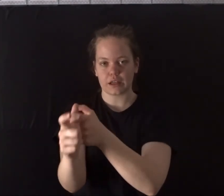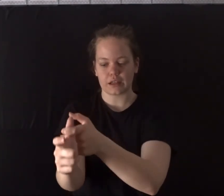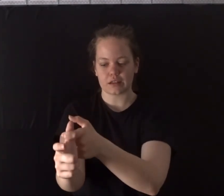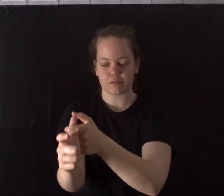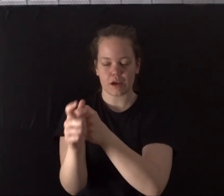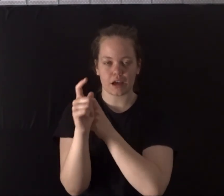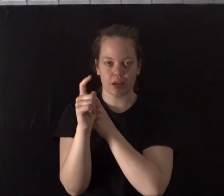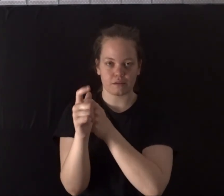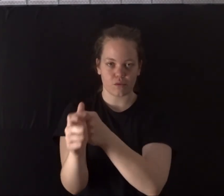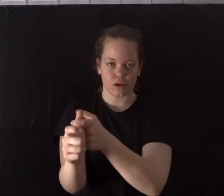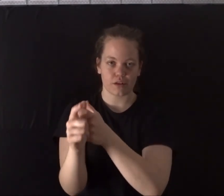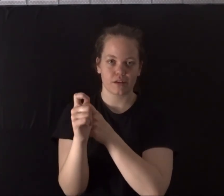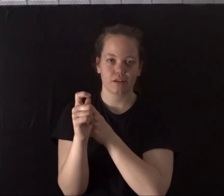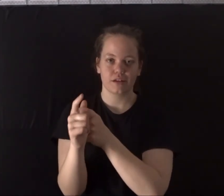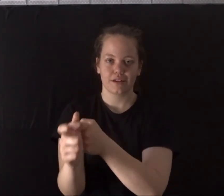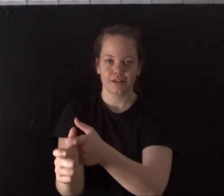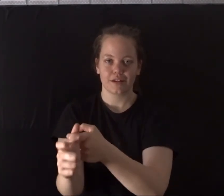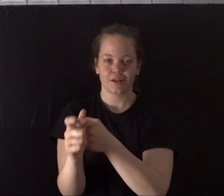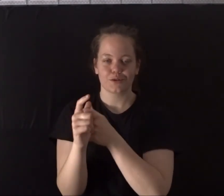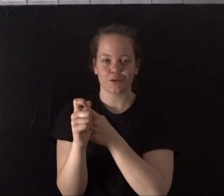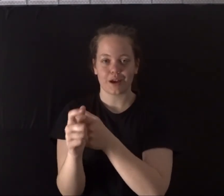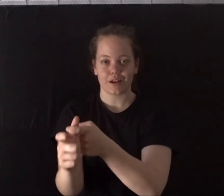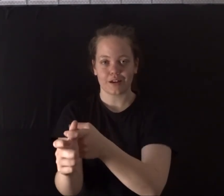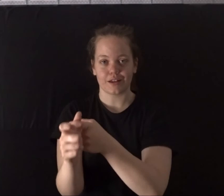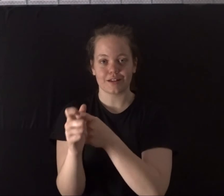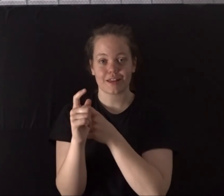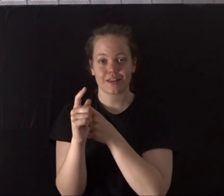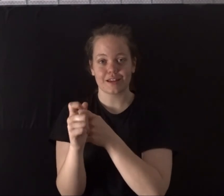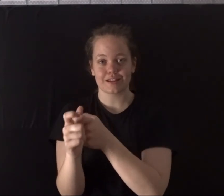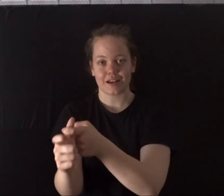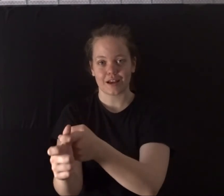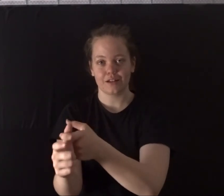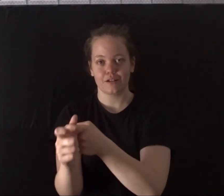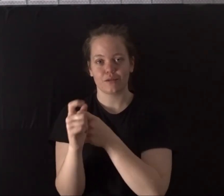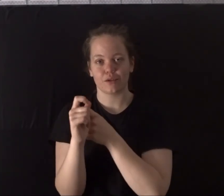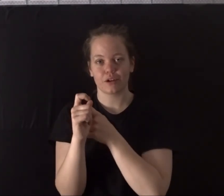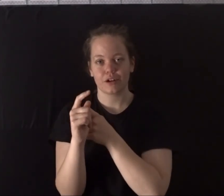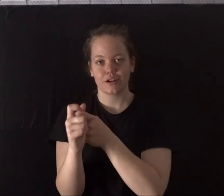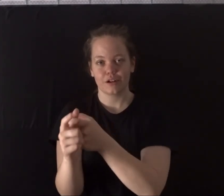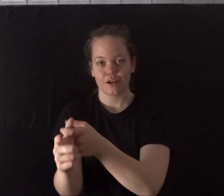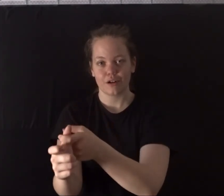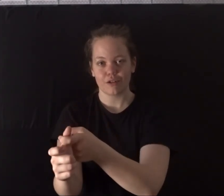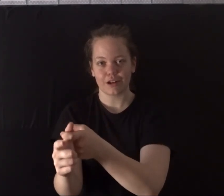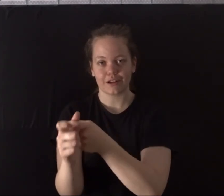hands back and forth. So that is the sign for running.